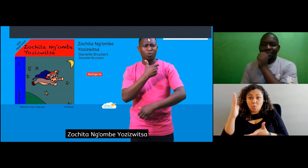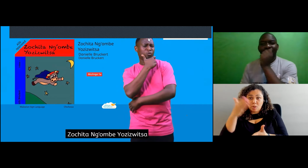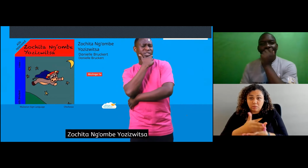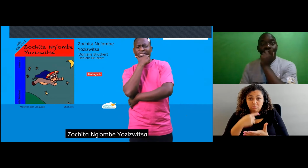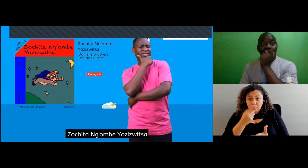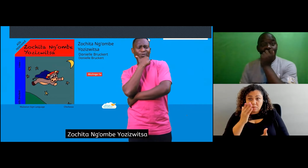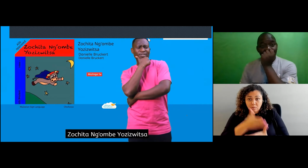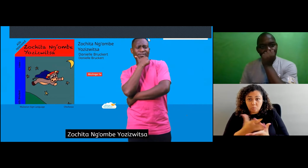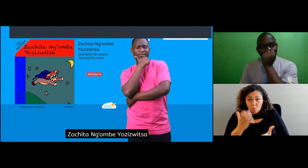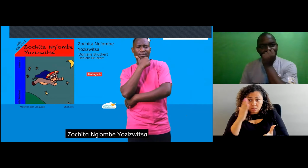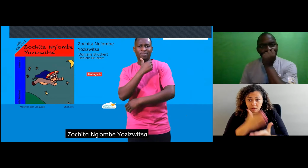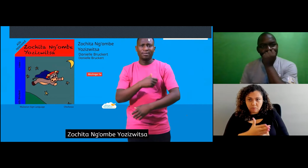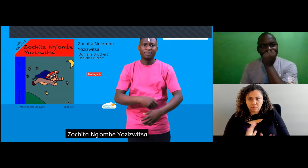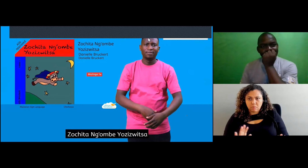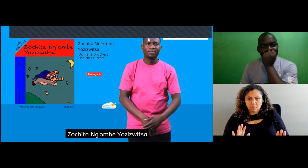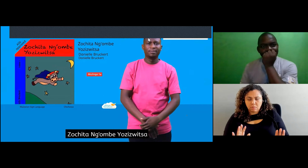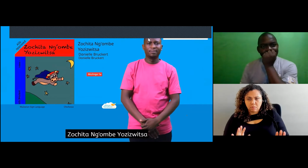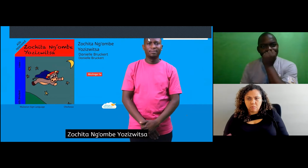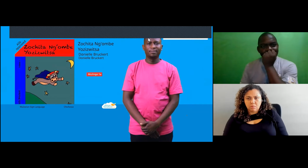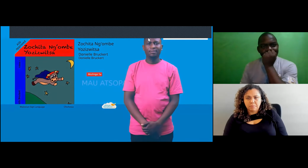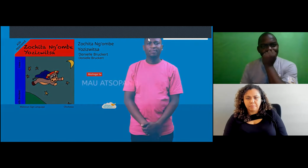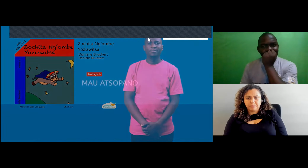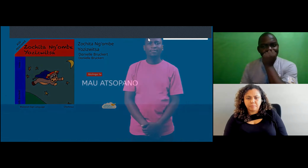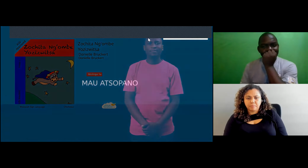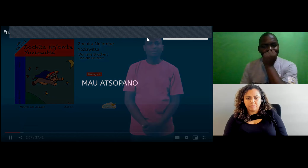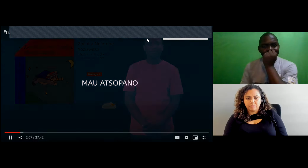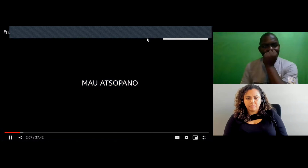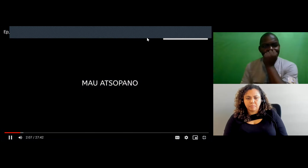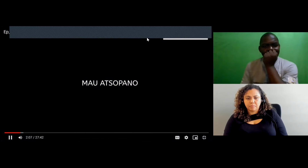Zochita ng'ombe yozizwitsa.